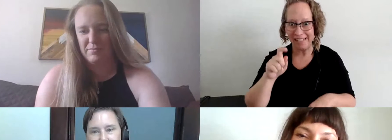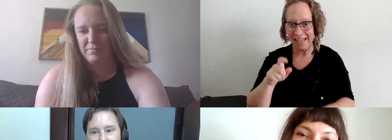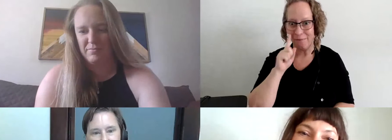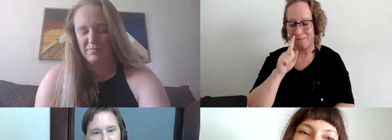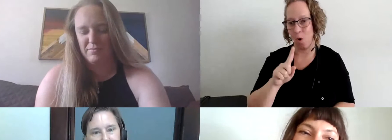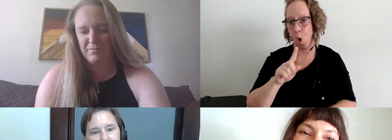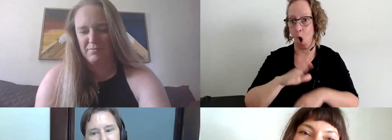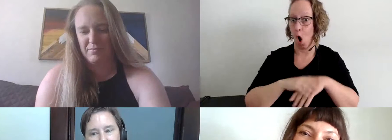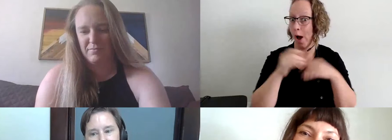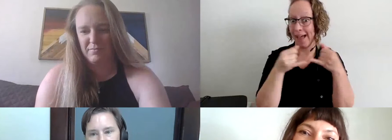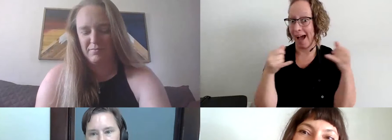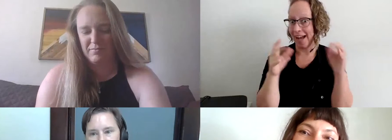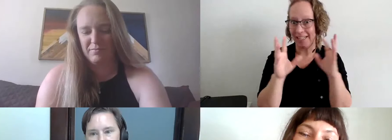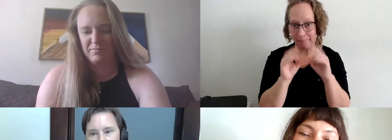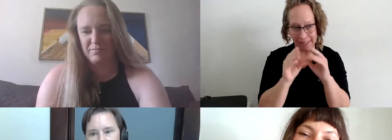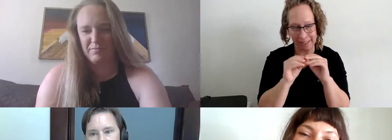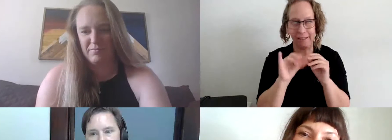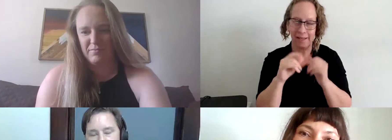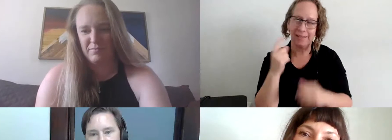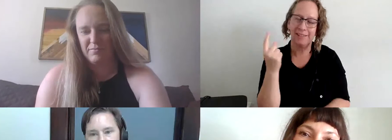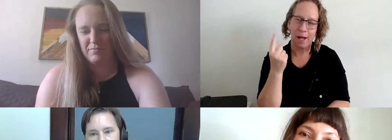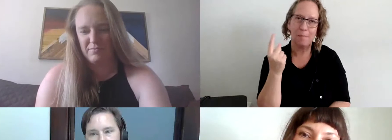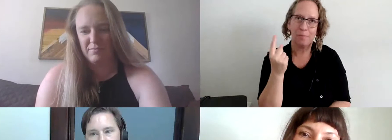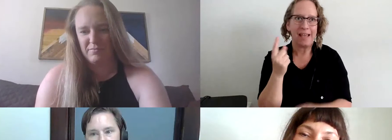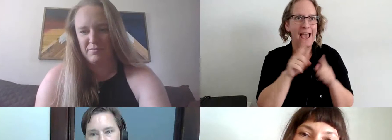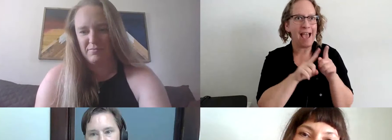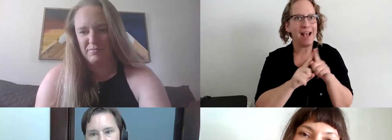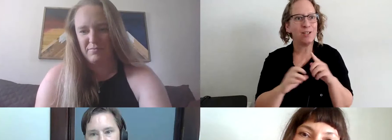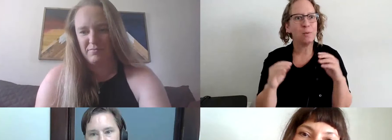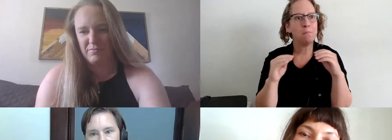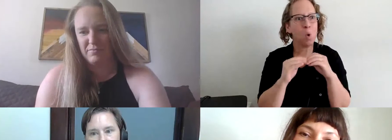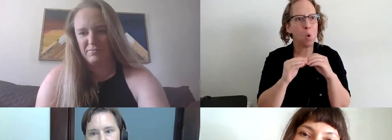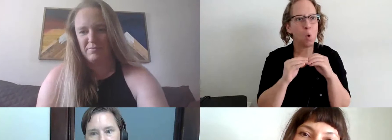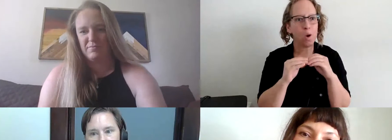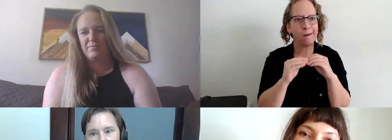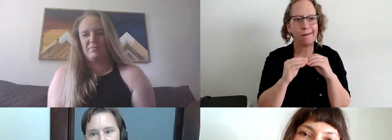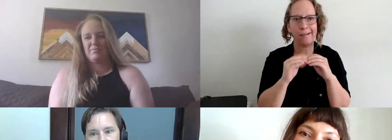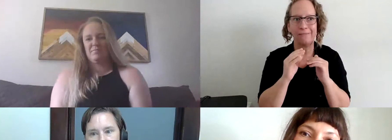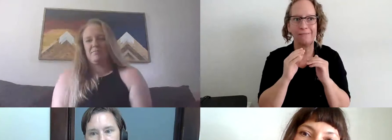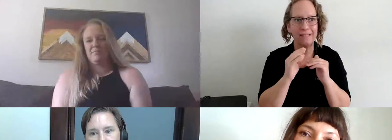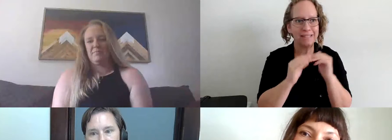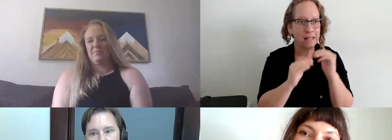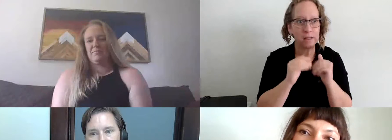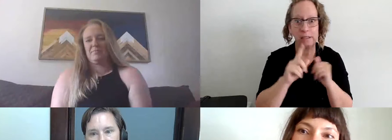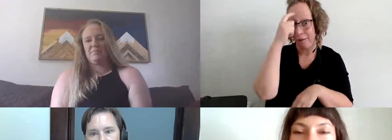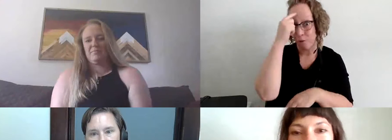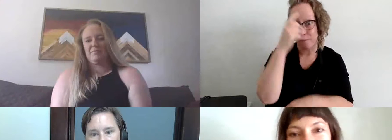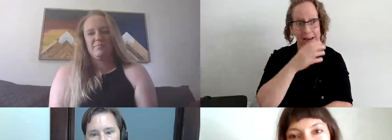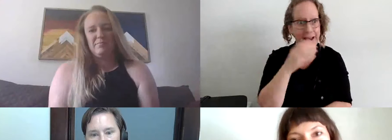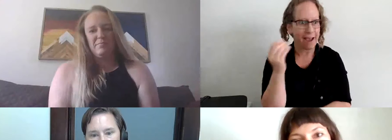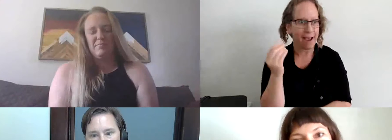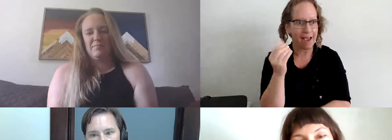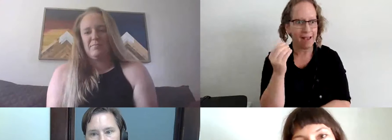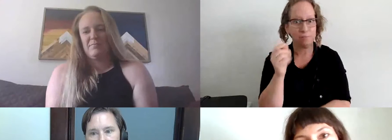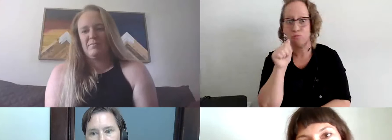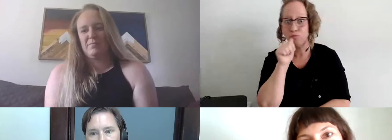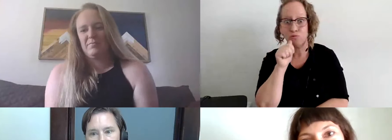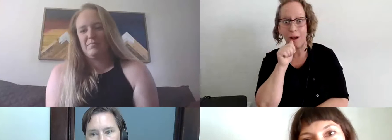online meetings. And that's something that as more facilities, both government and